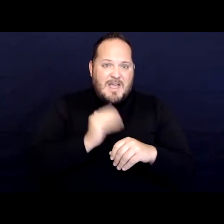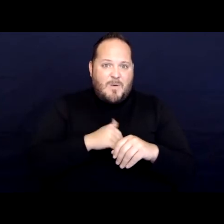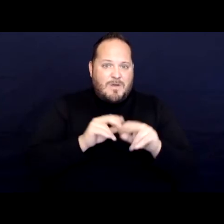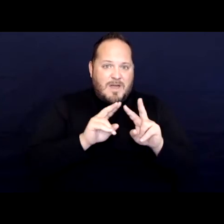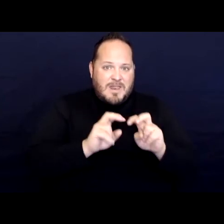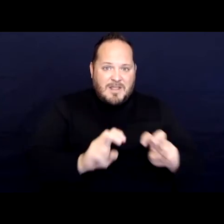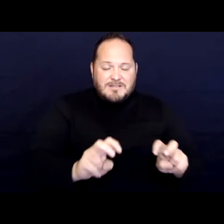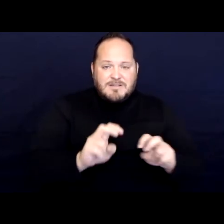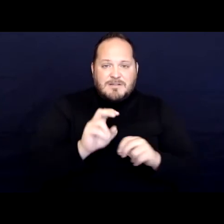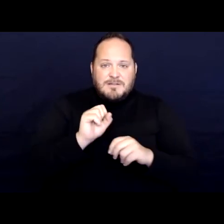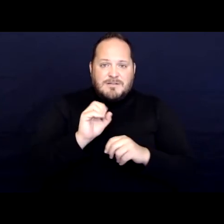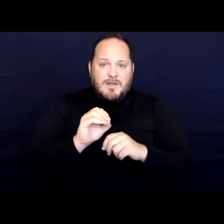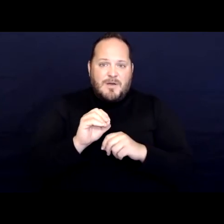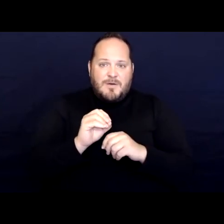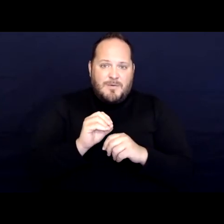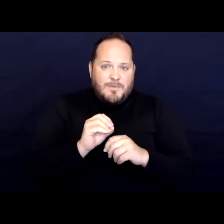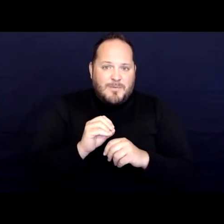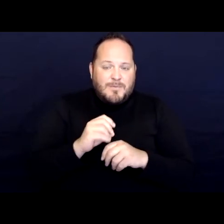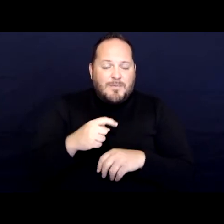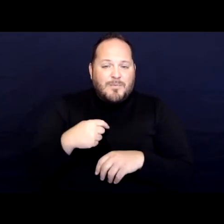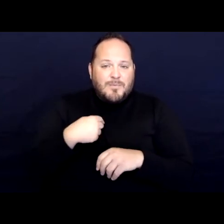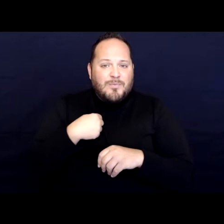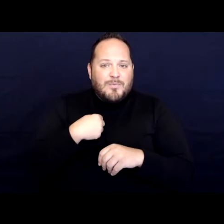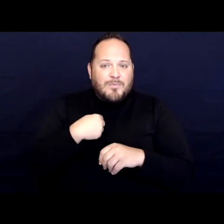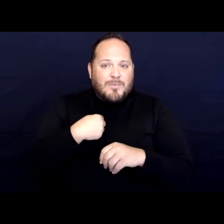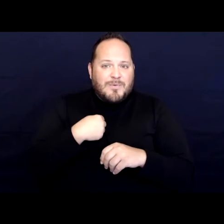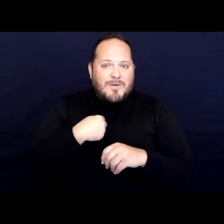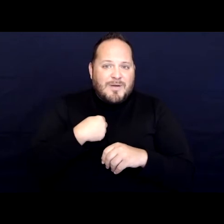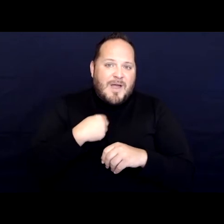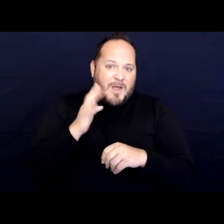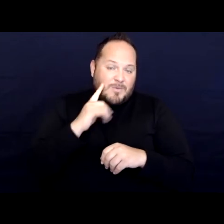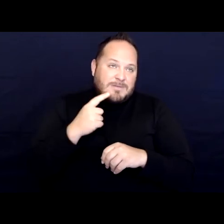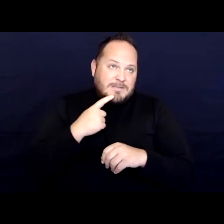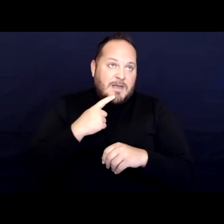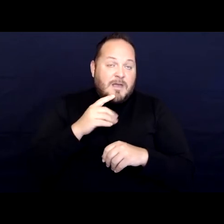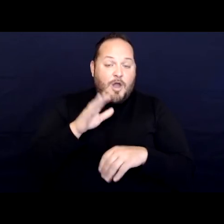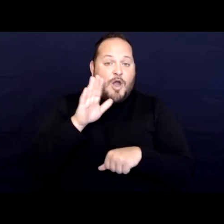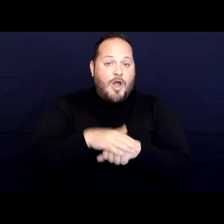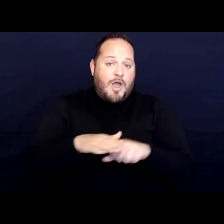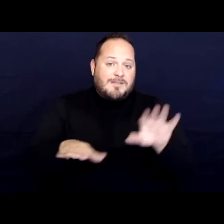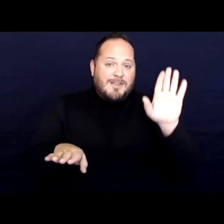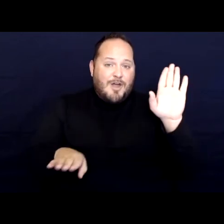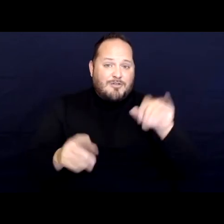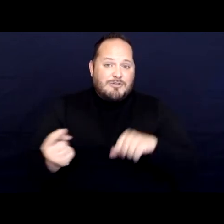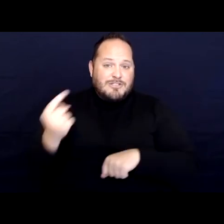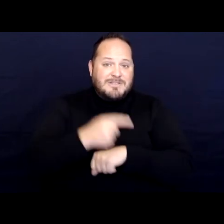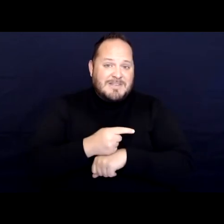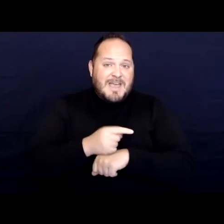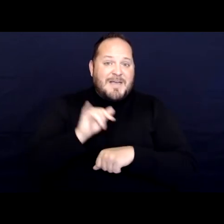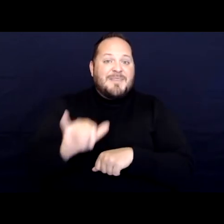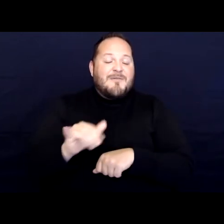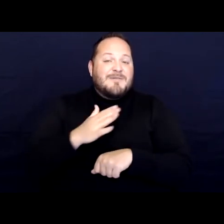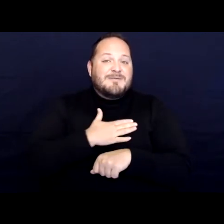so uh, we I would say actually on inauguration day was my first